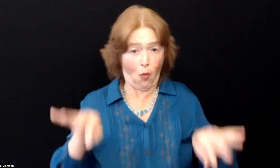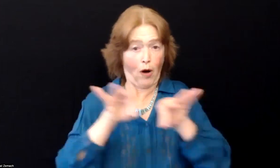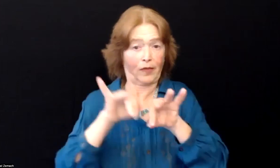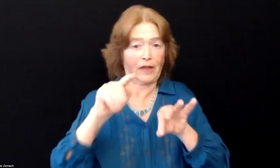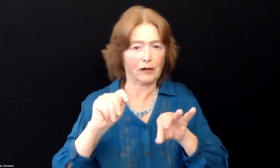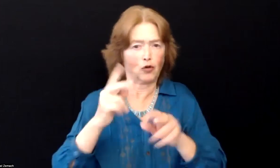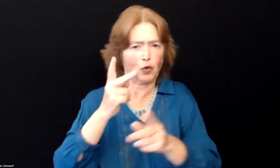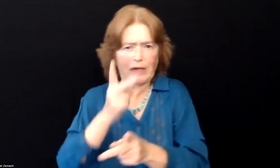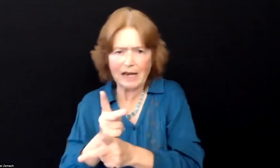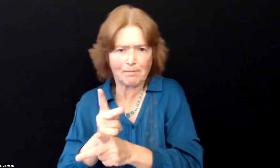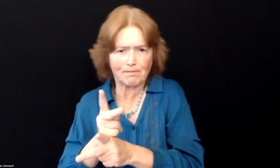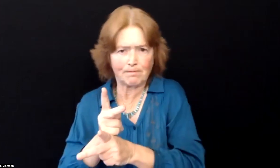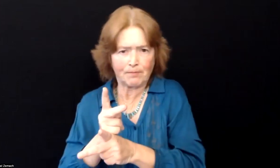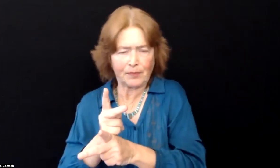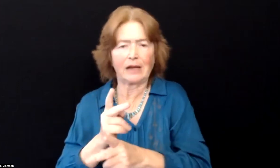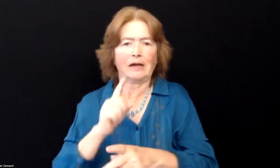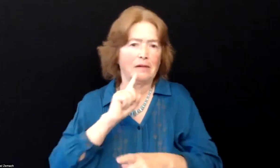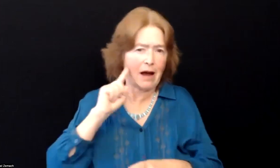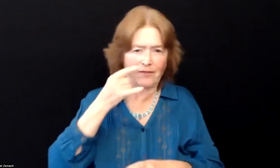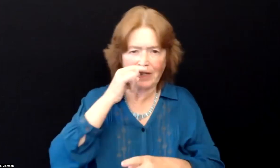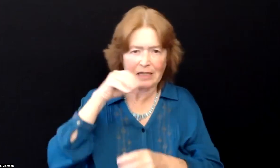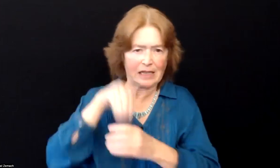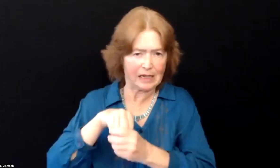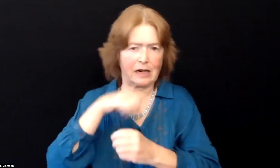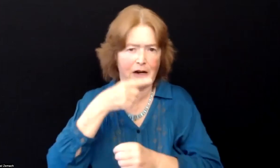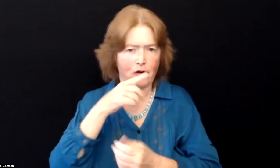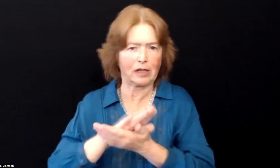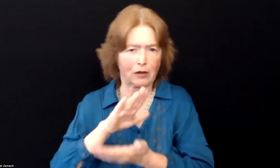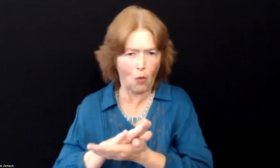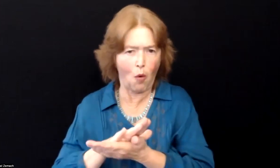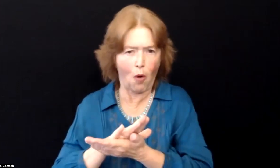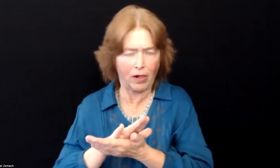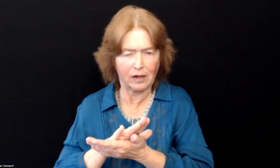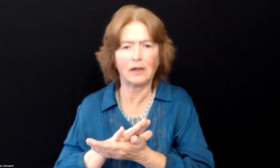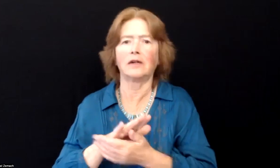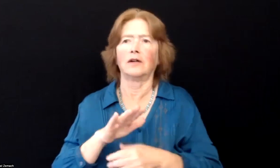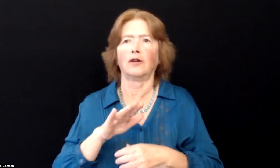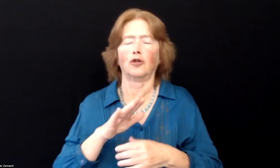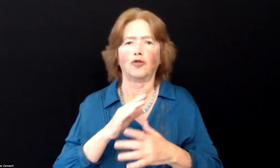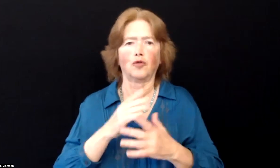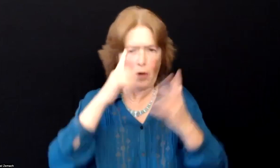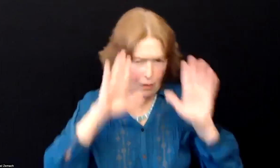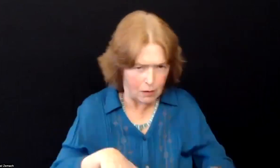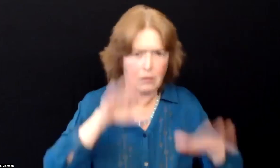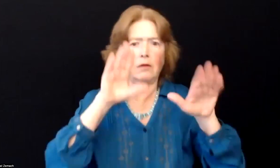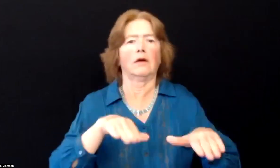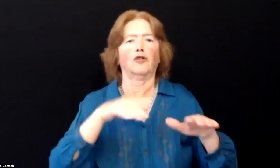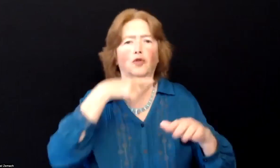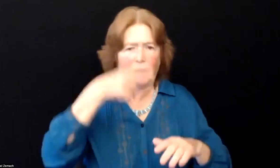is it worth it to keep deaf students in hearing schools just trying to be hearing